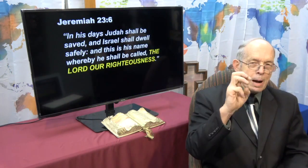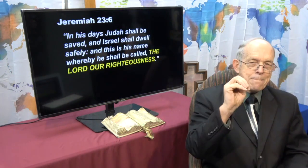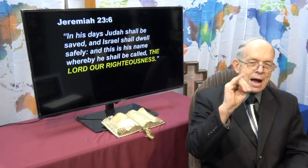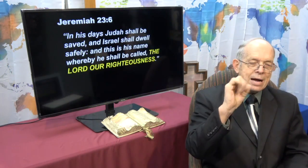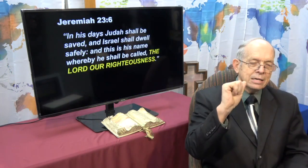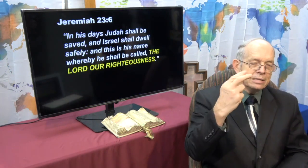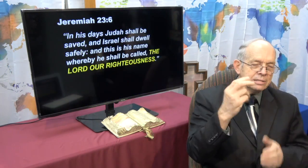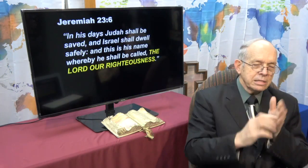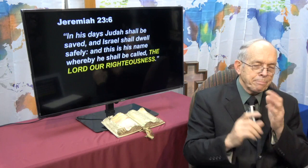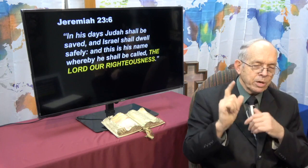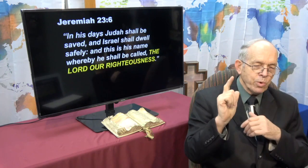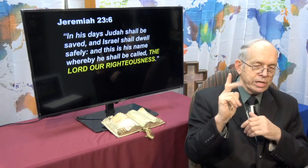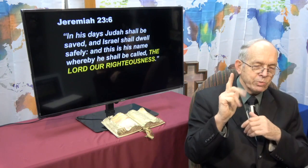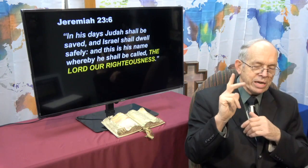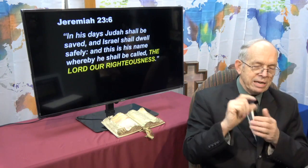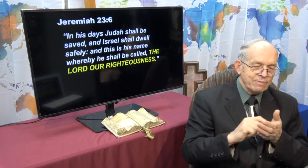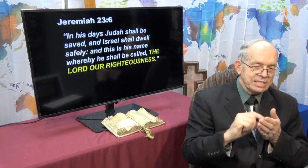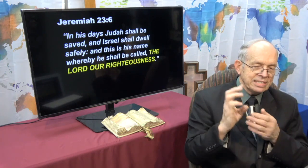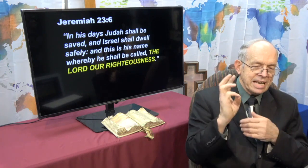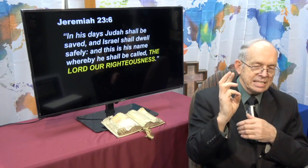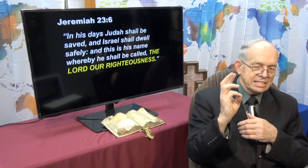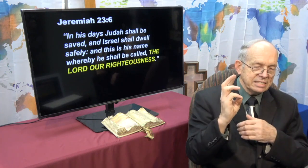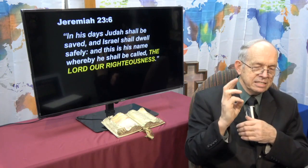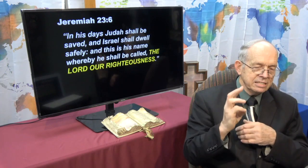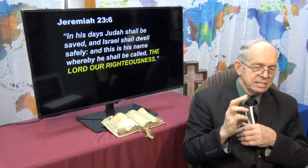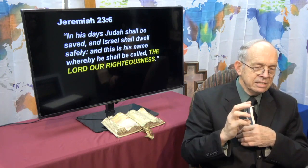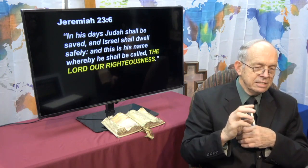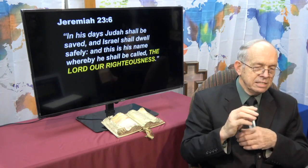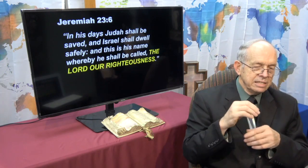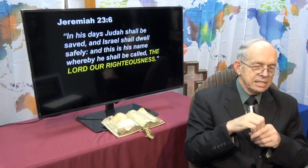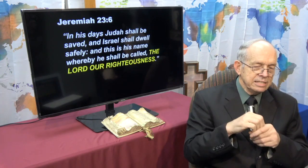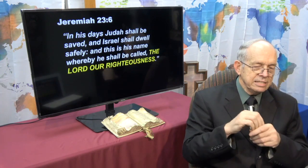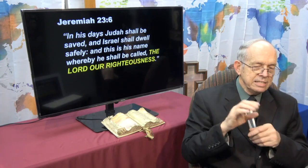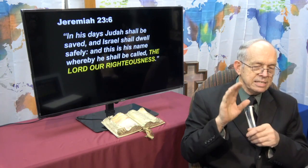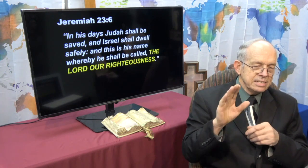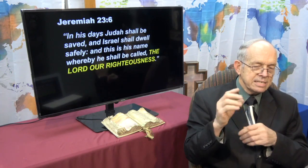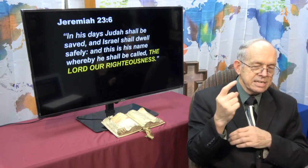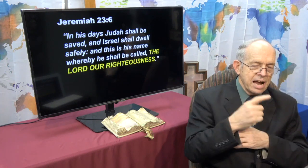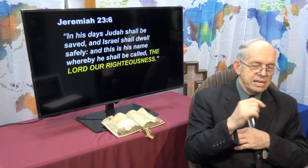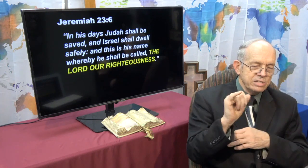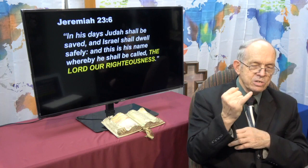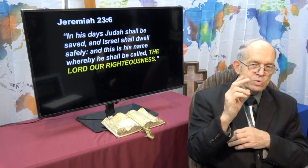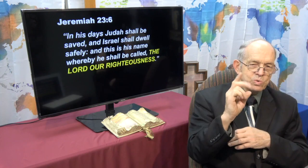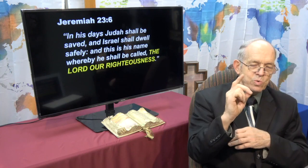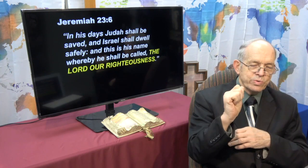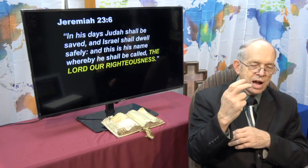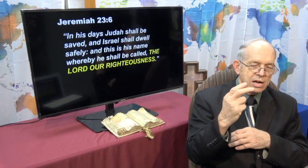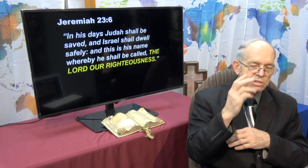Jeremiah chapter 23, verse 6. In his day, Judah shall